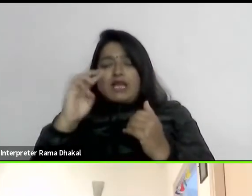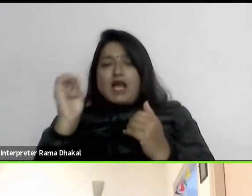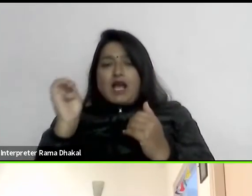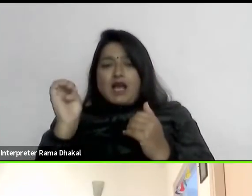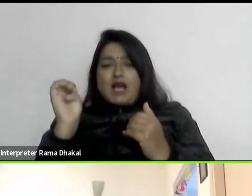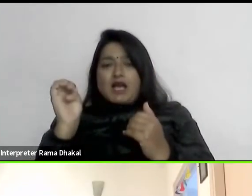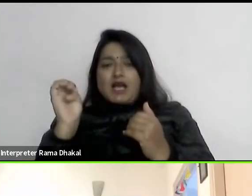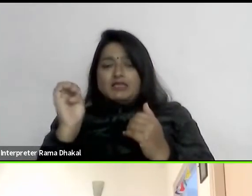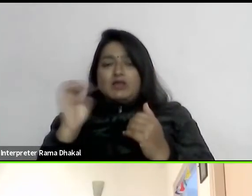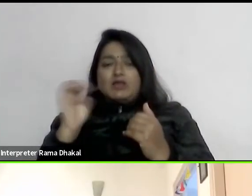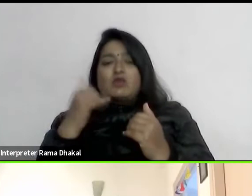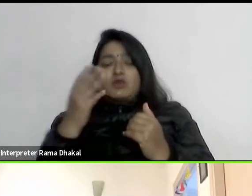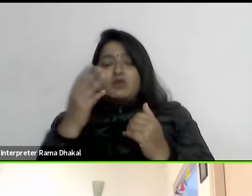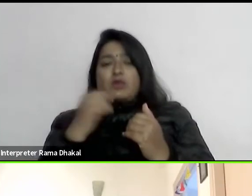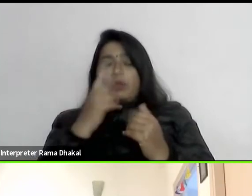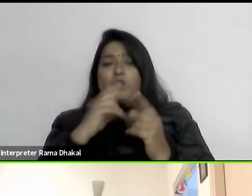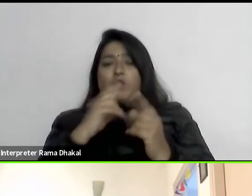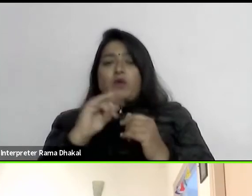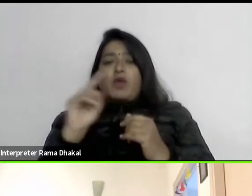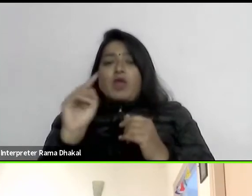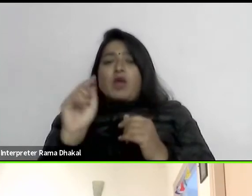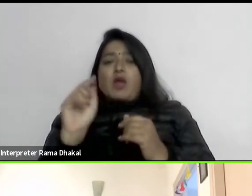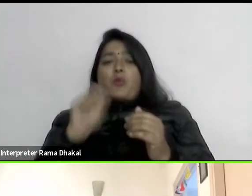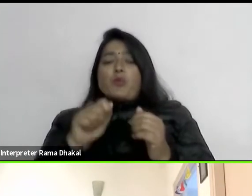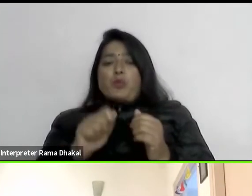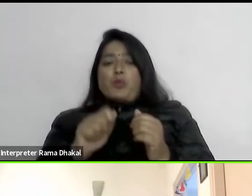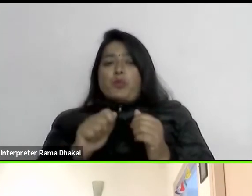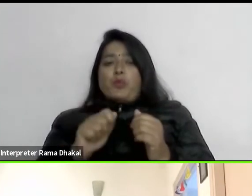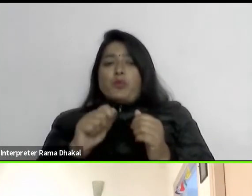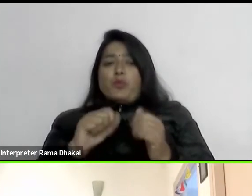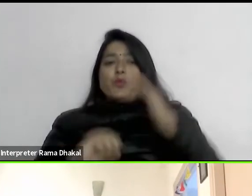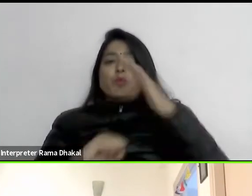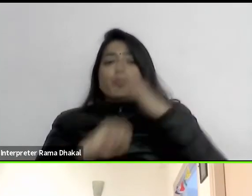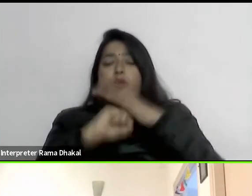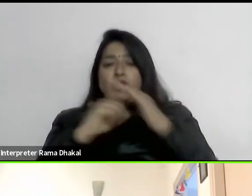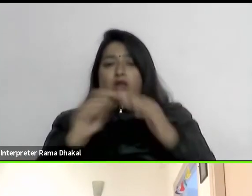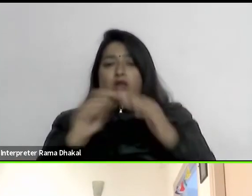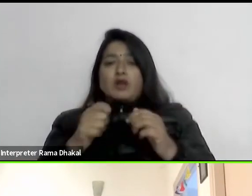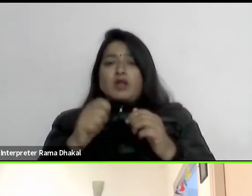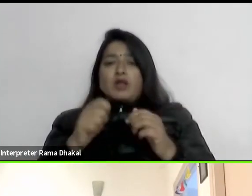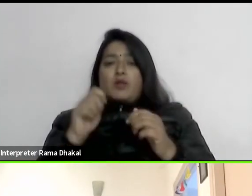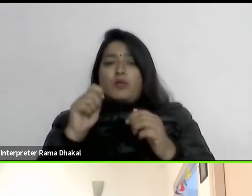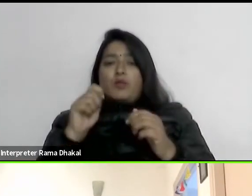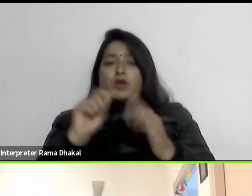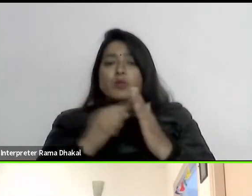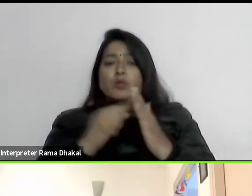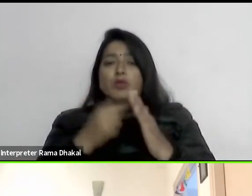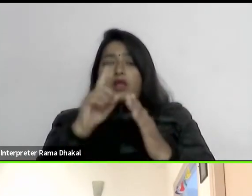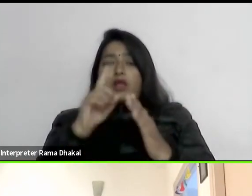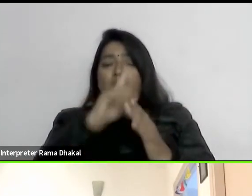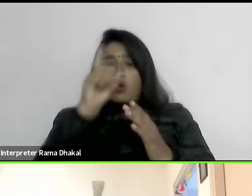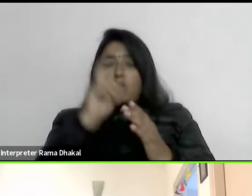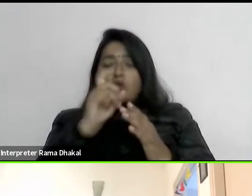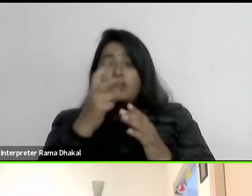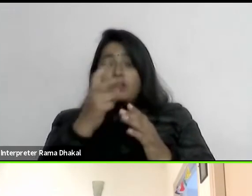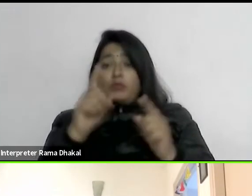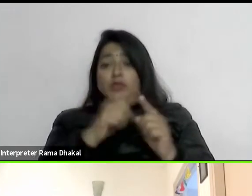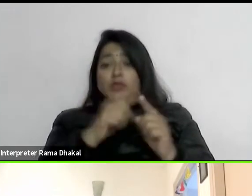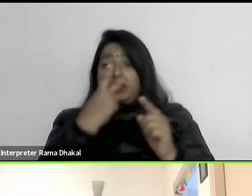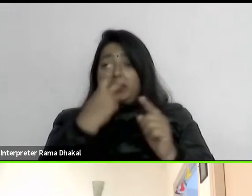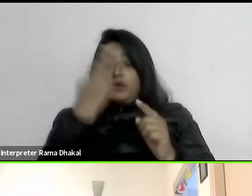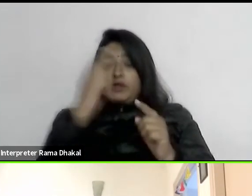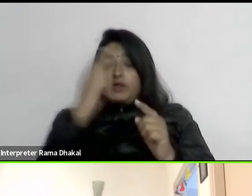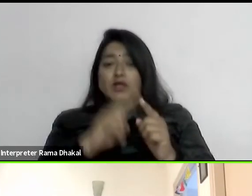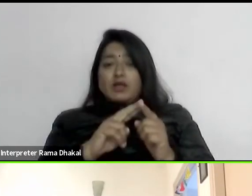short. And I think one of the issues that you did address, which is also I see one of the questions here, is